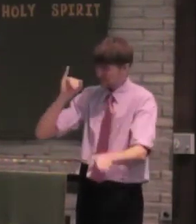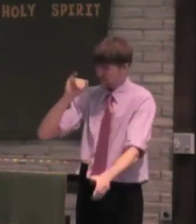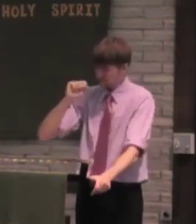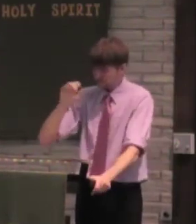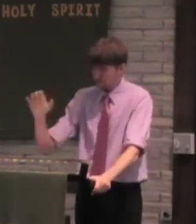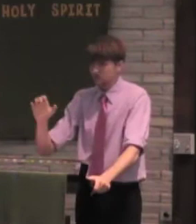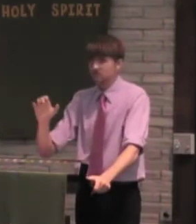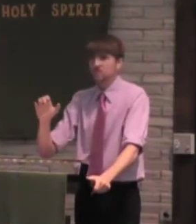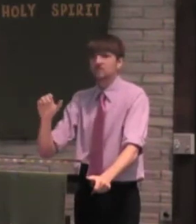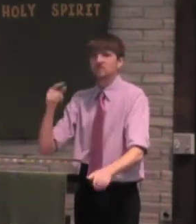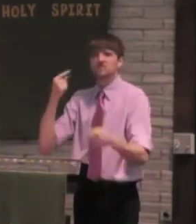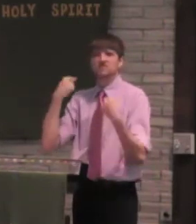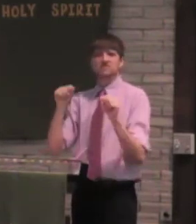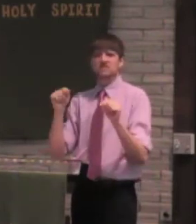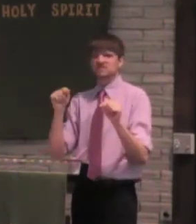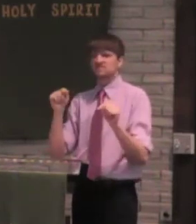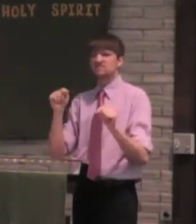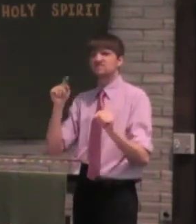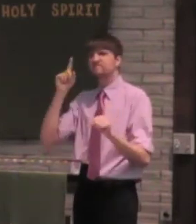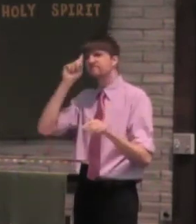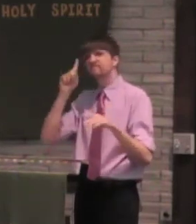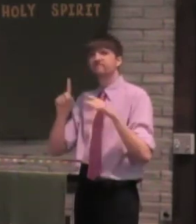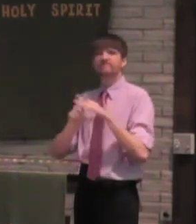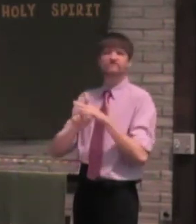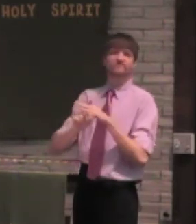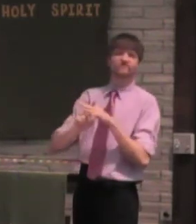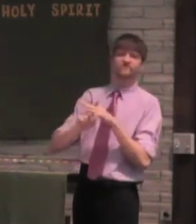tell Abraham to sacrifice Isaac.